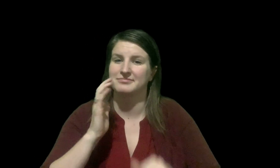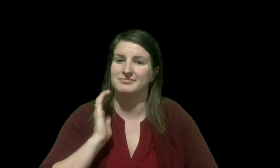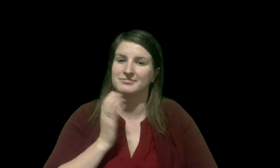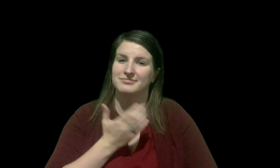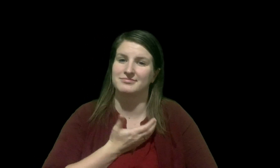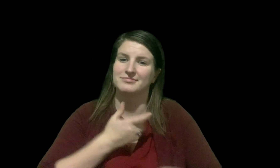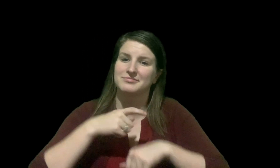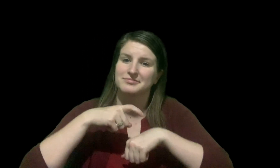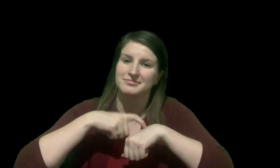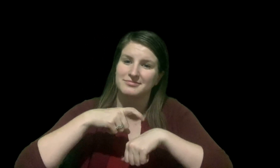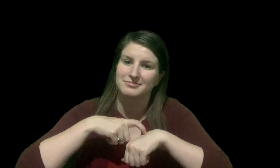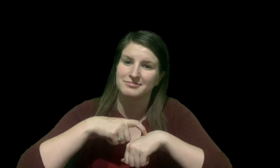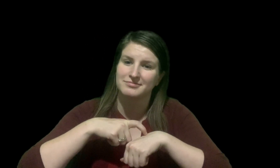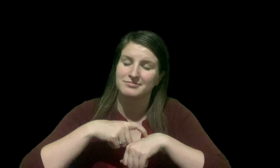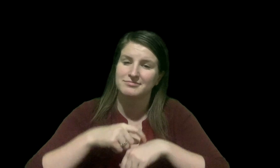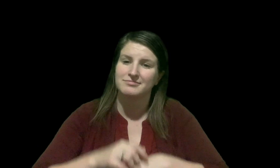So please respect our time.